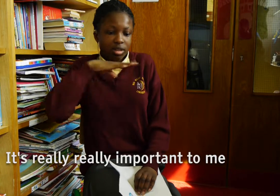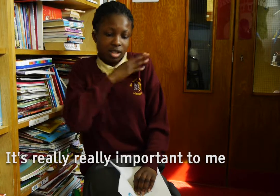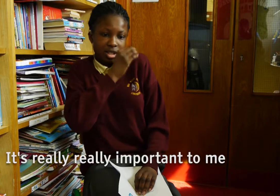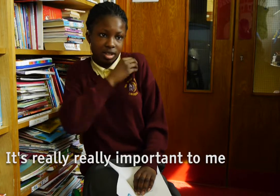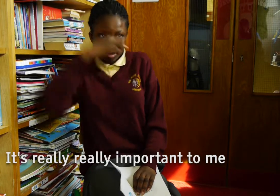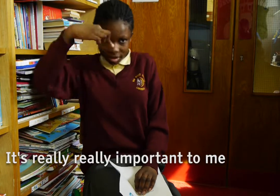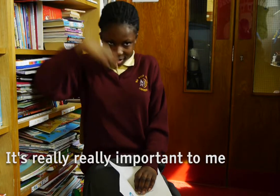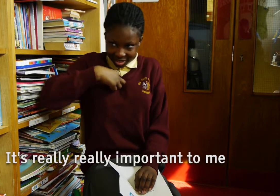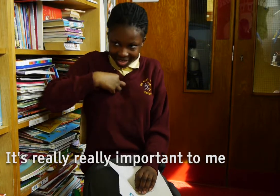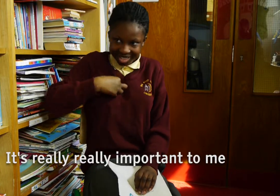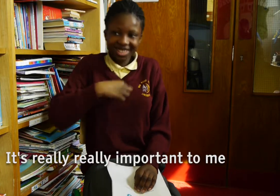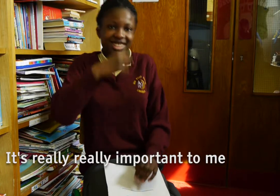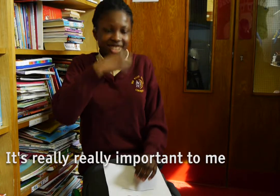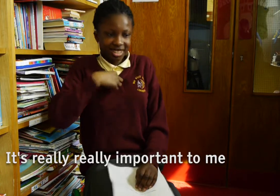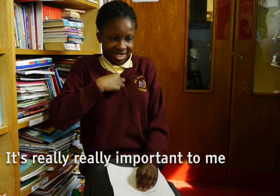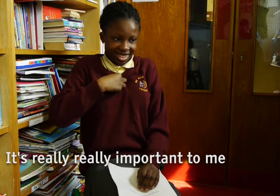It's really, really important to me.